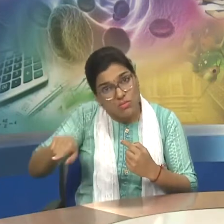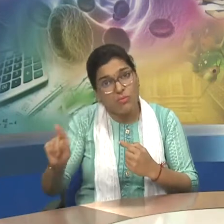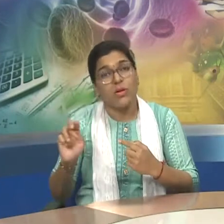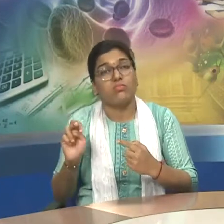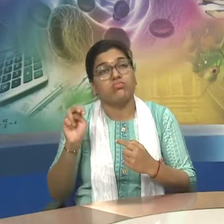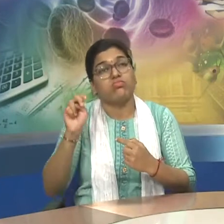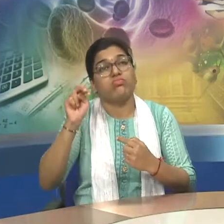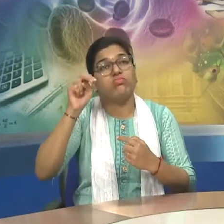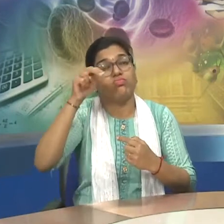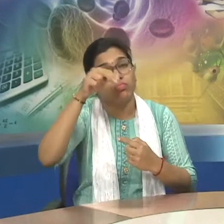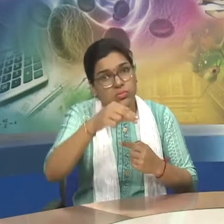precipitous